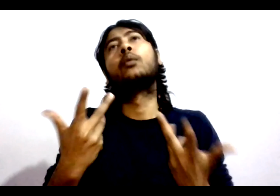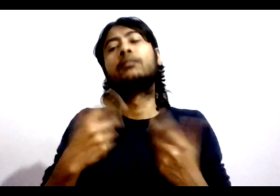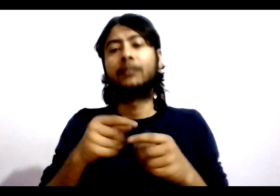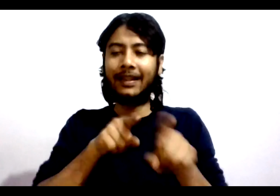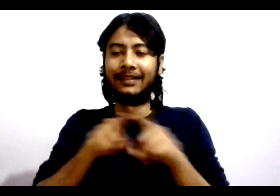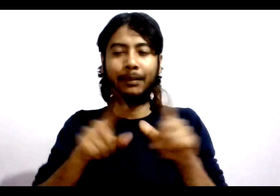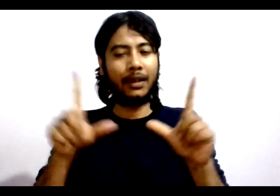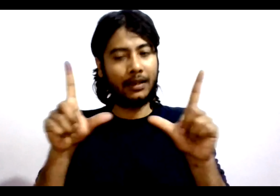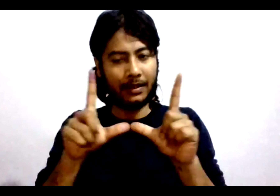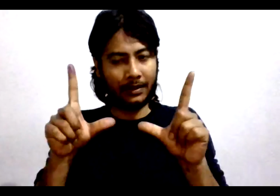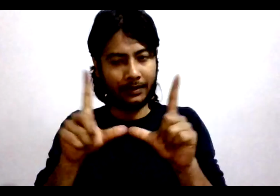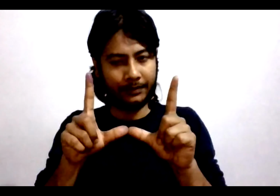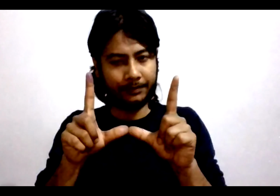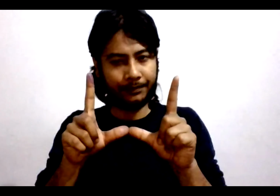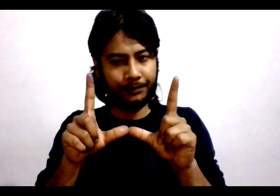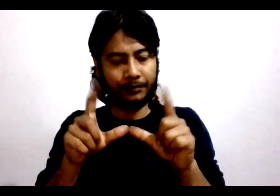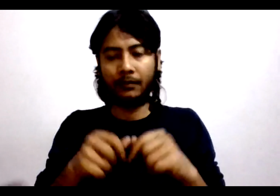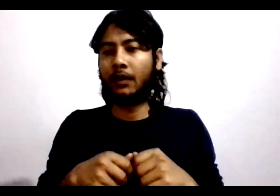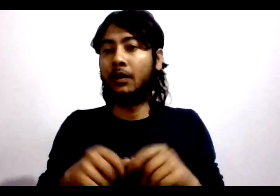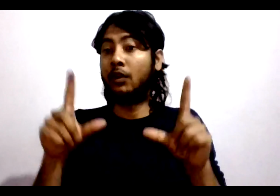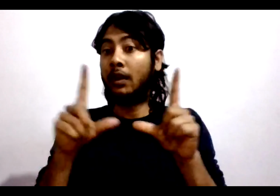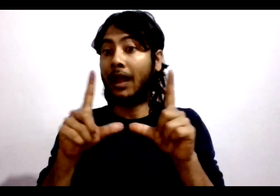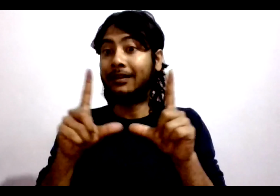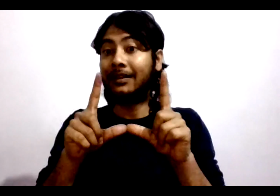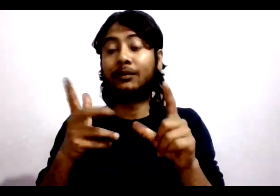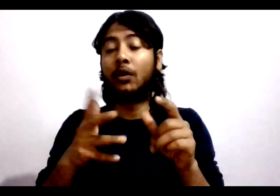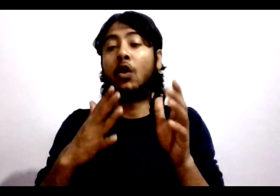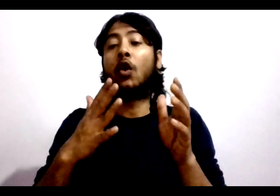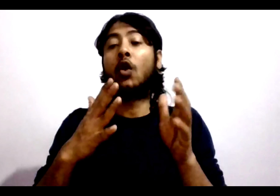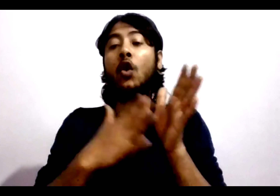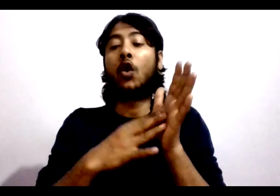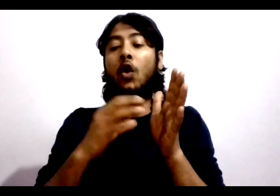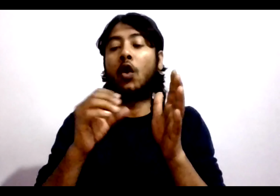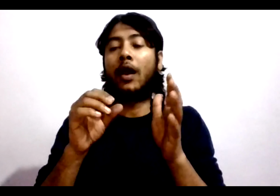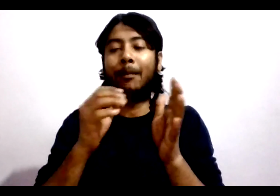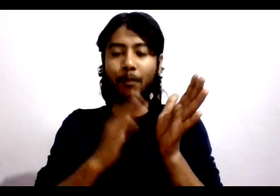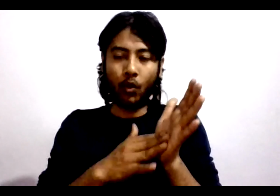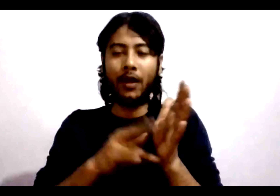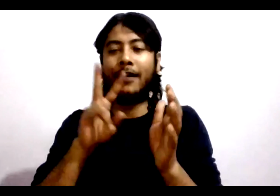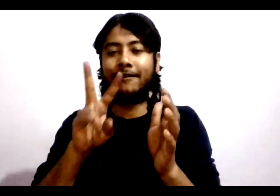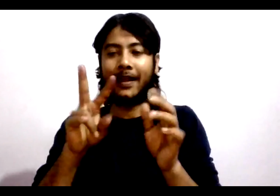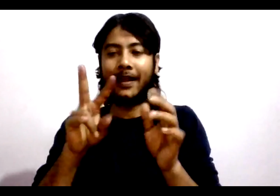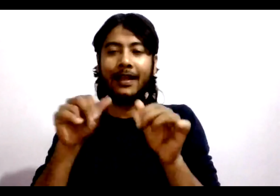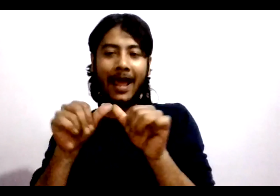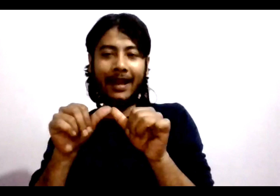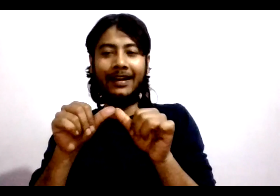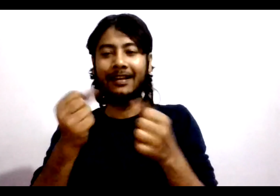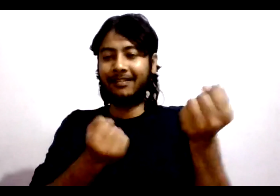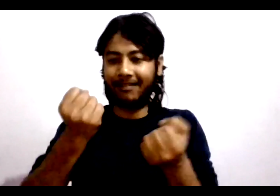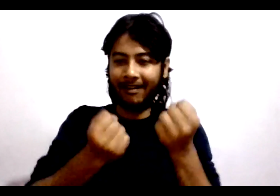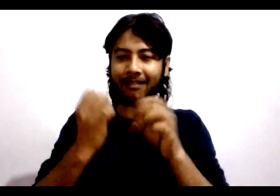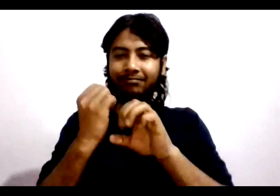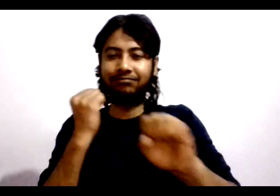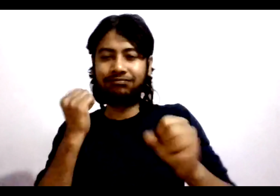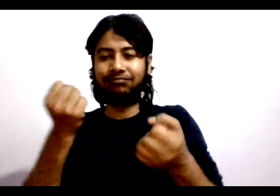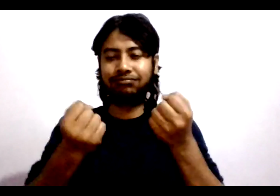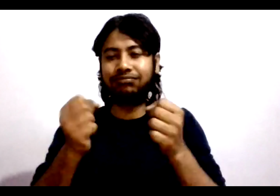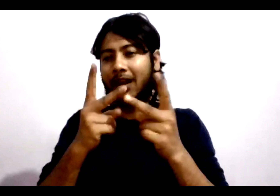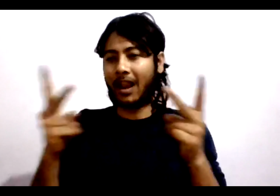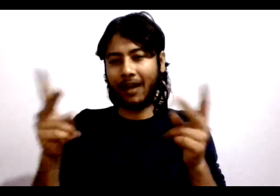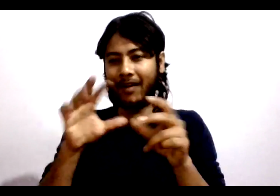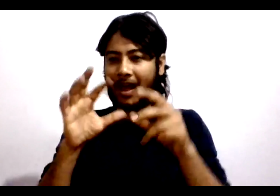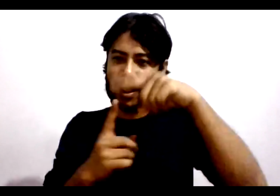license. Okay. So under a motor vehicle act, when a license has to be issued, so they again and again refer it